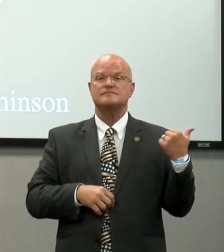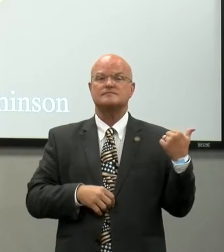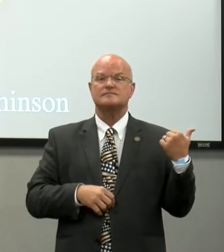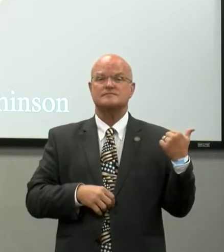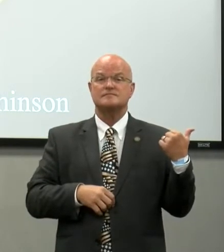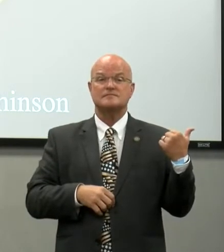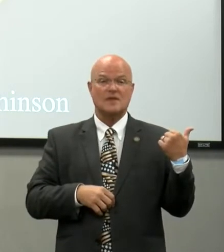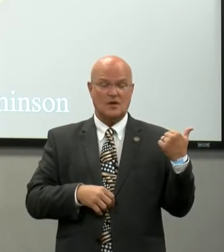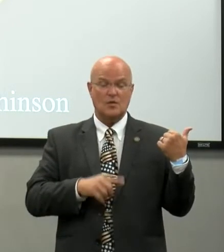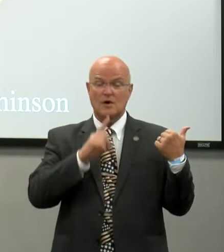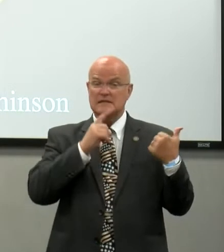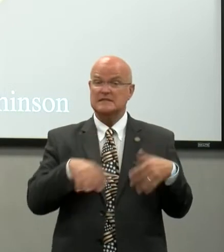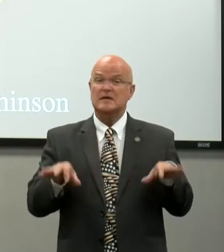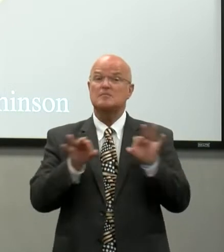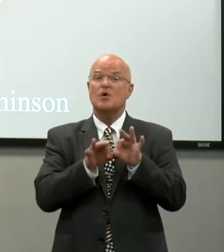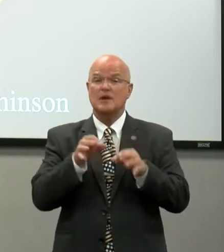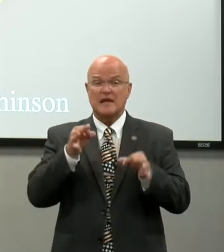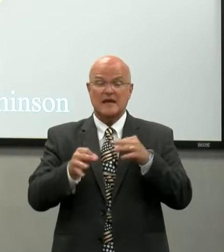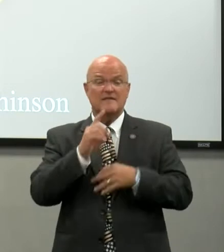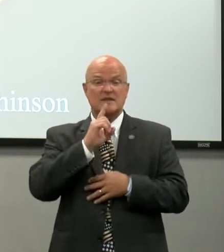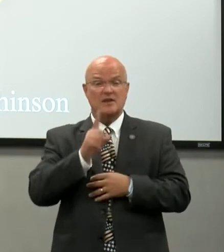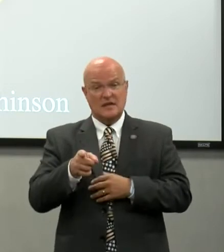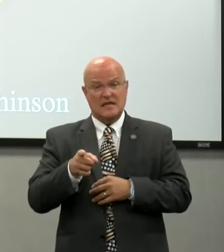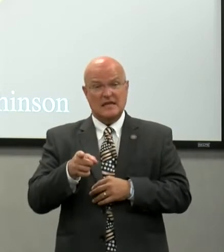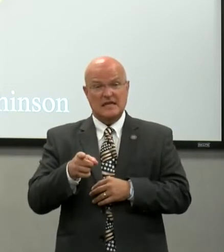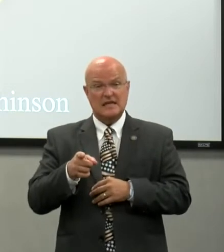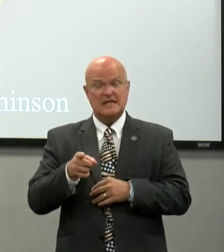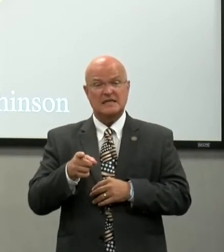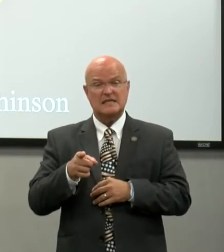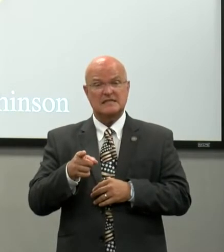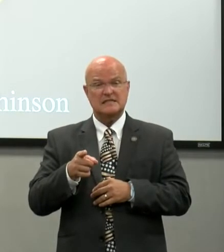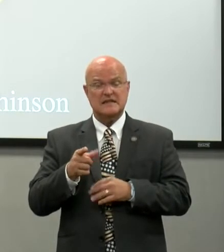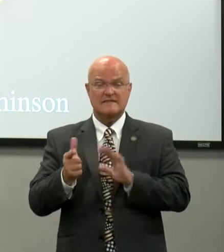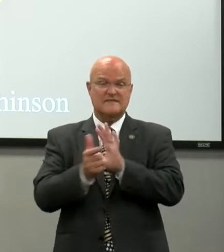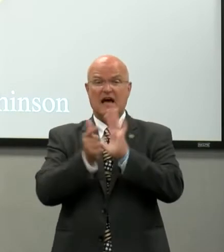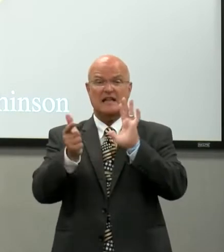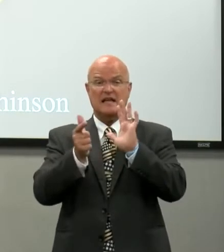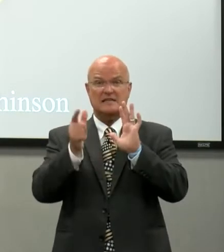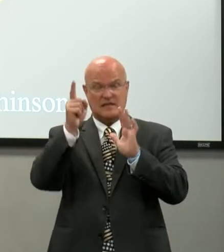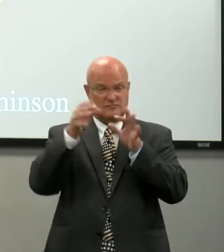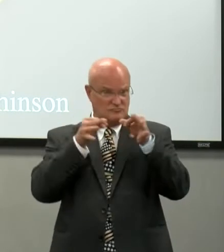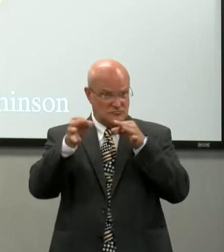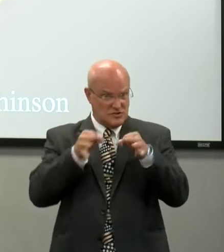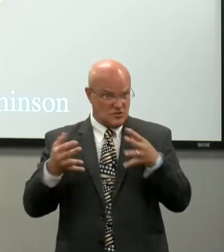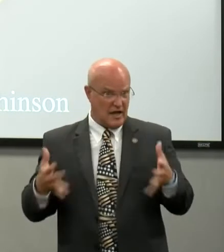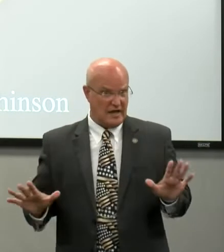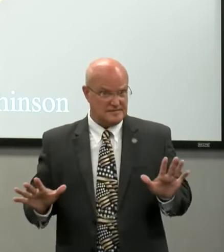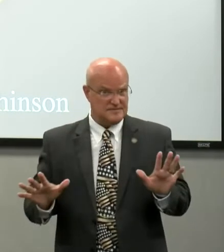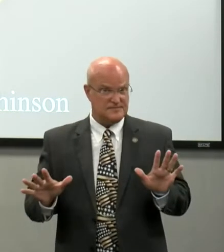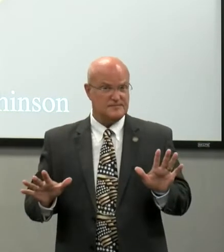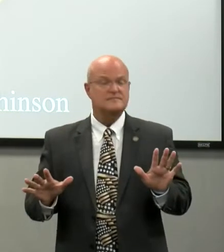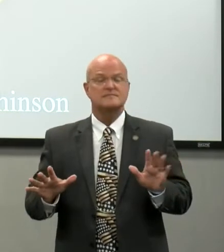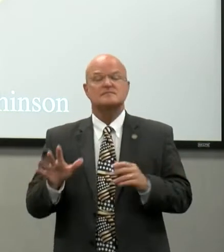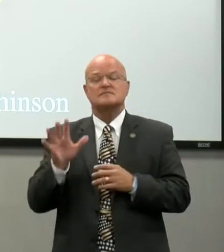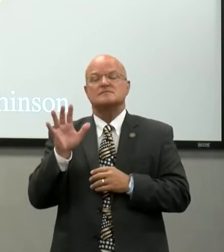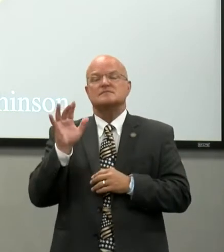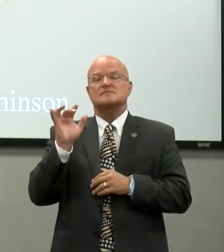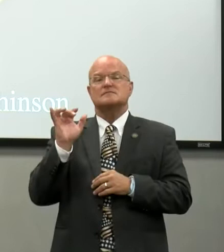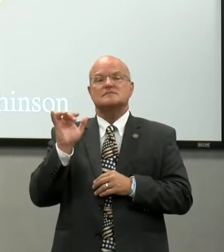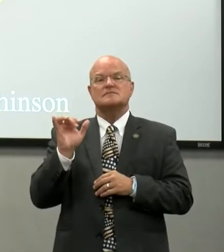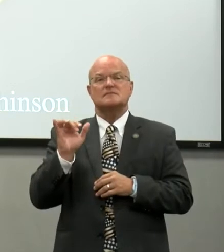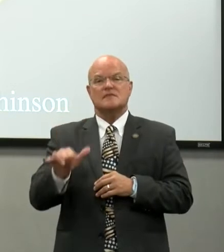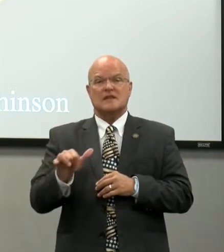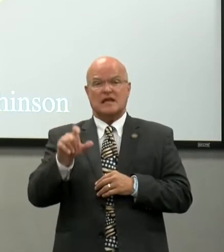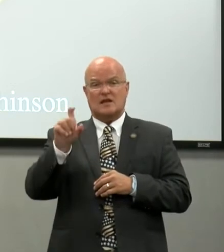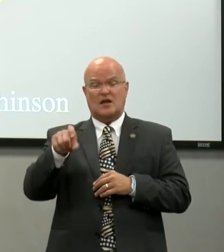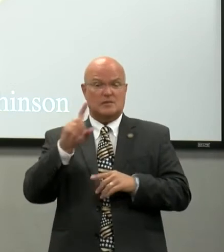Well, it is important if there is a violation such as you described that